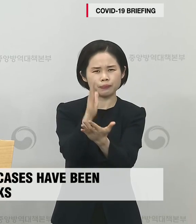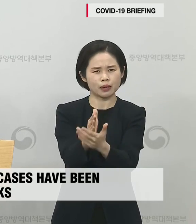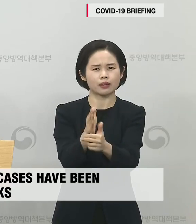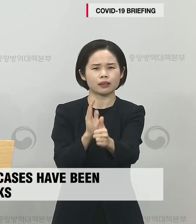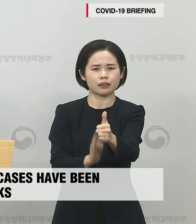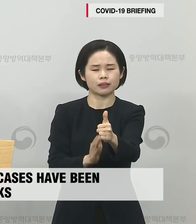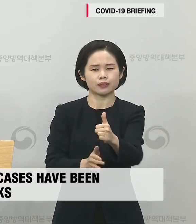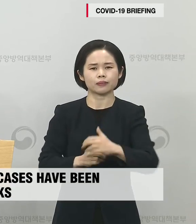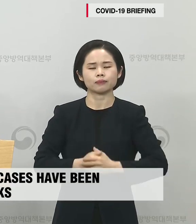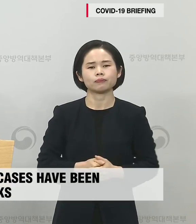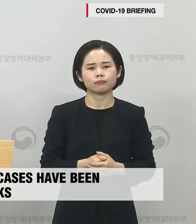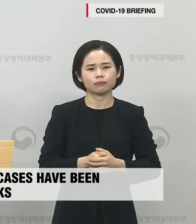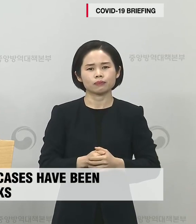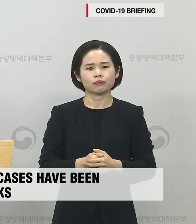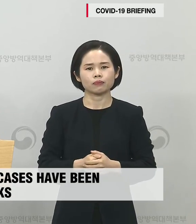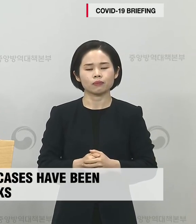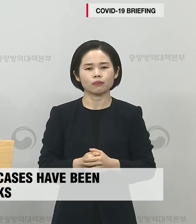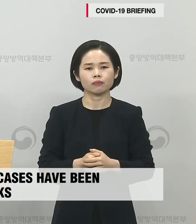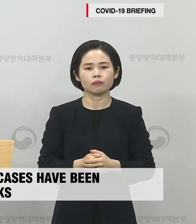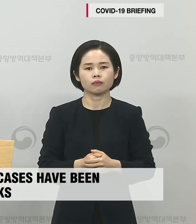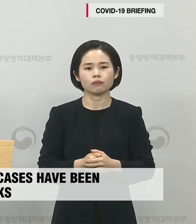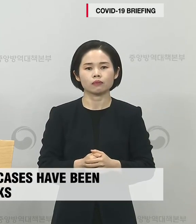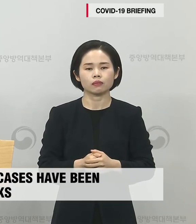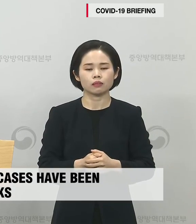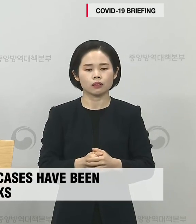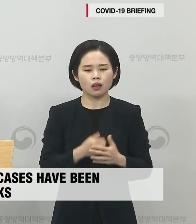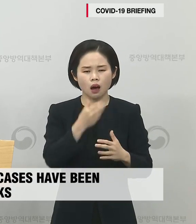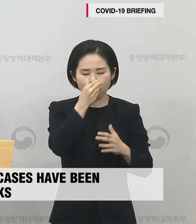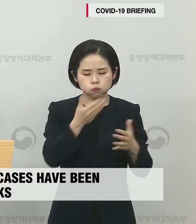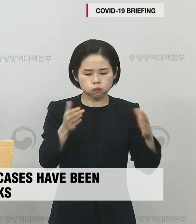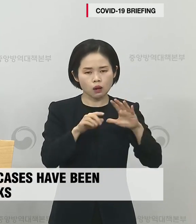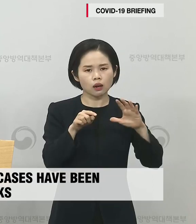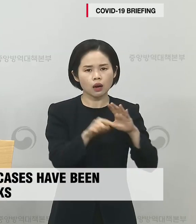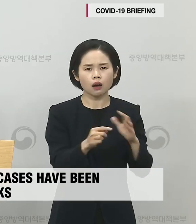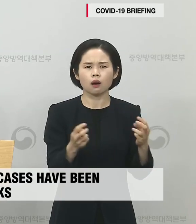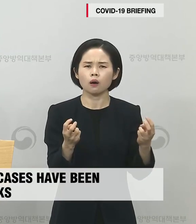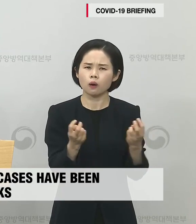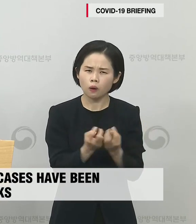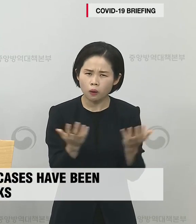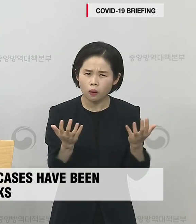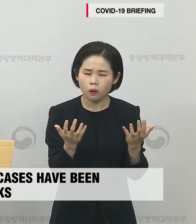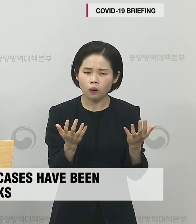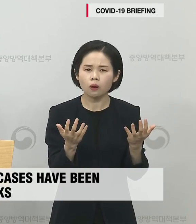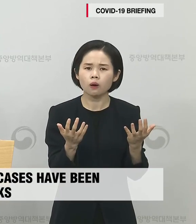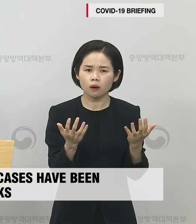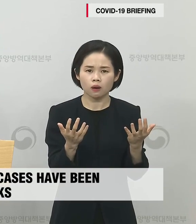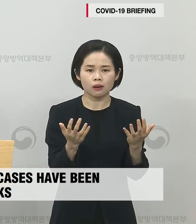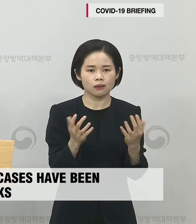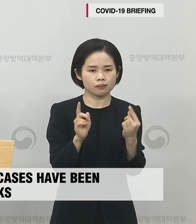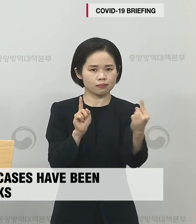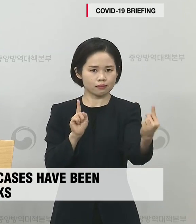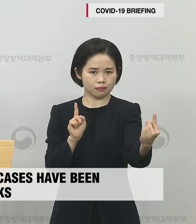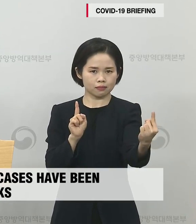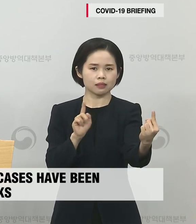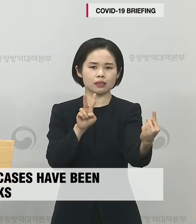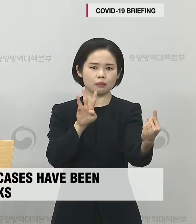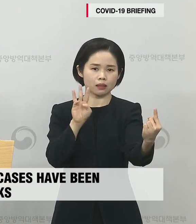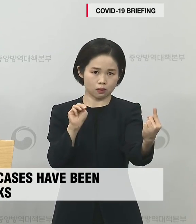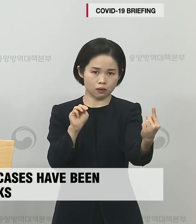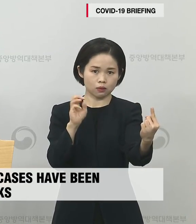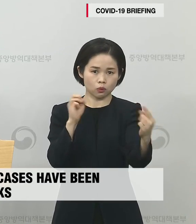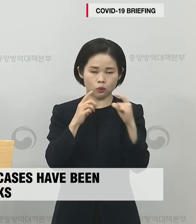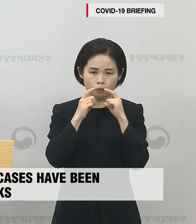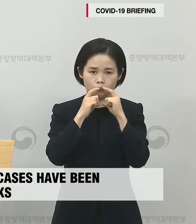places of worship. So we advise you to refrain from having physical gatherings. And if you have to visit these areas,